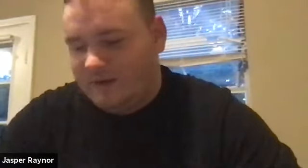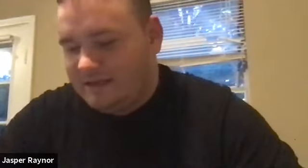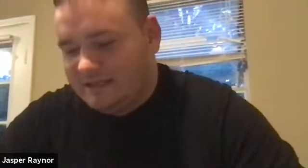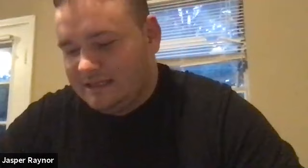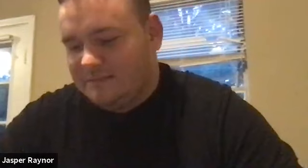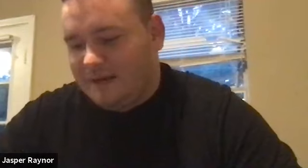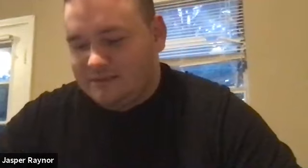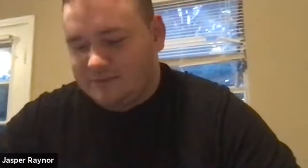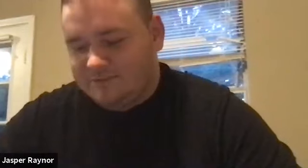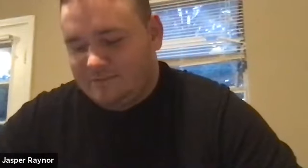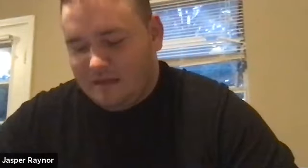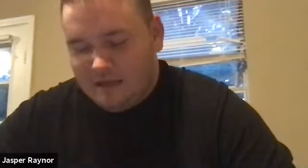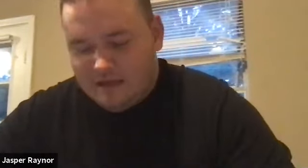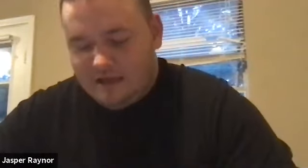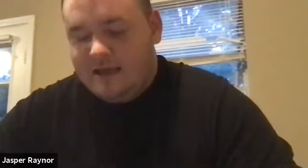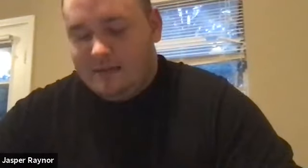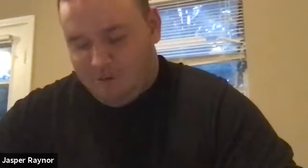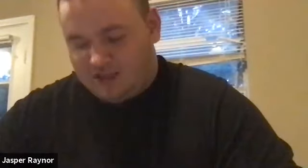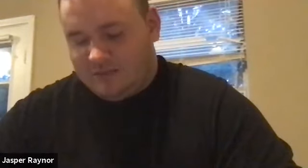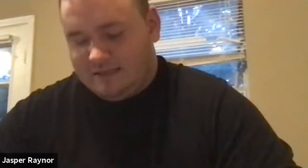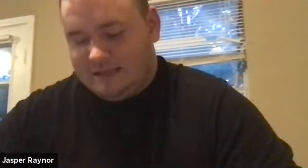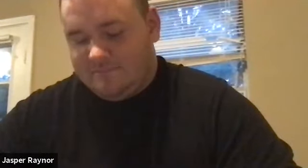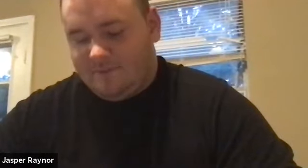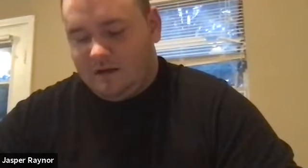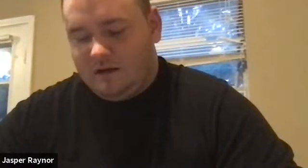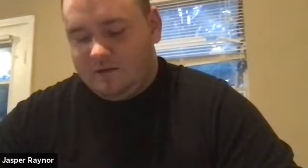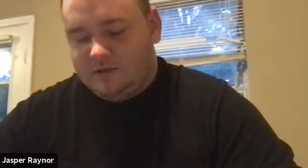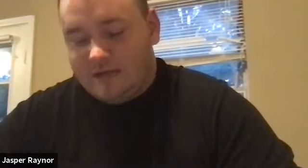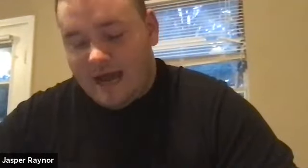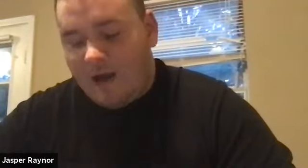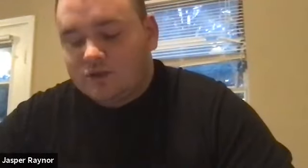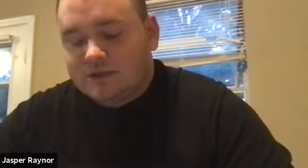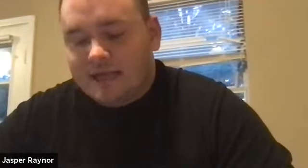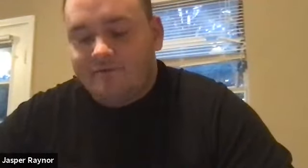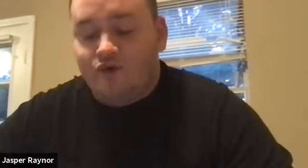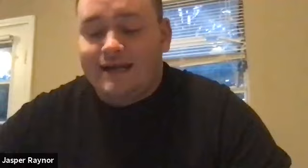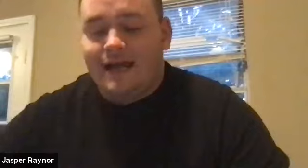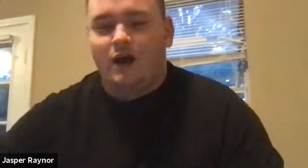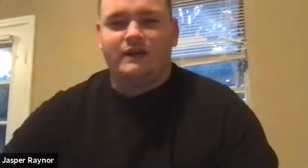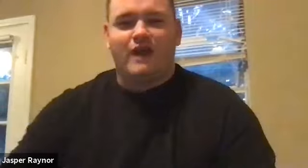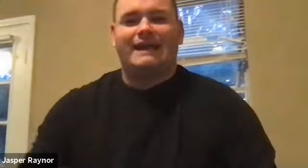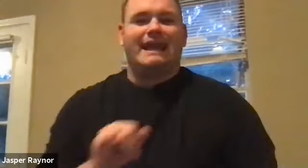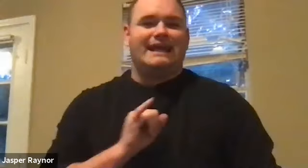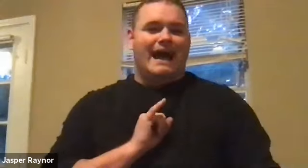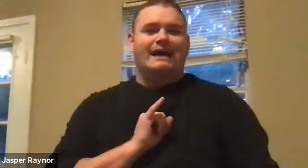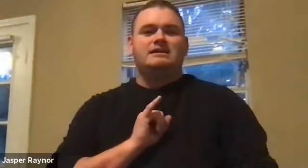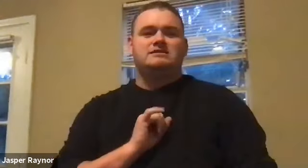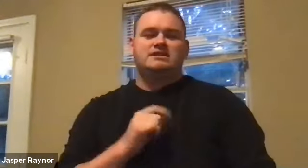it. It's impossible. Impossible, I say. So yeah, I would just say for right now, eradicate I and just